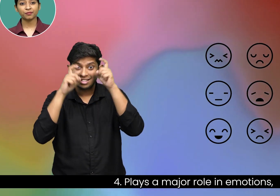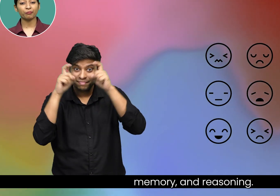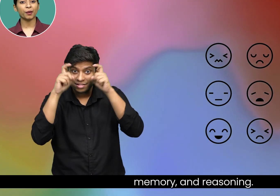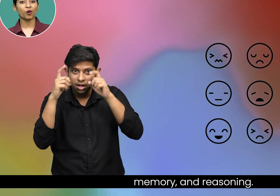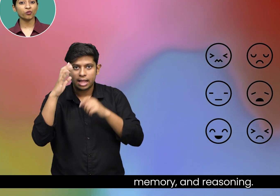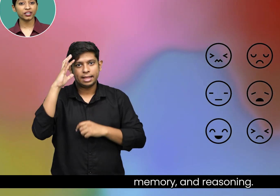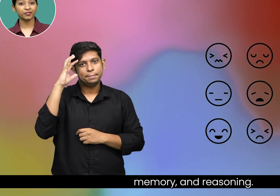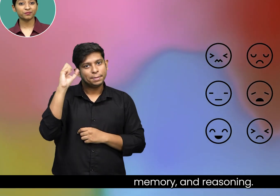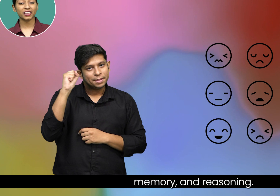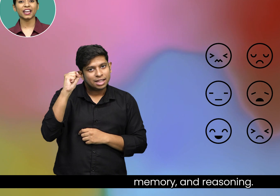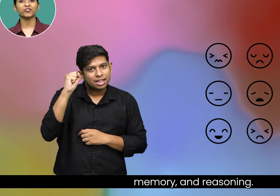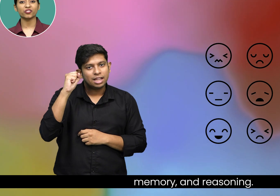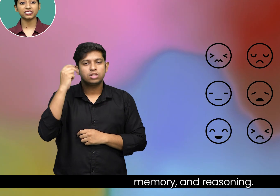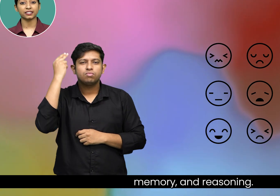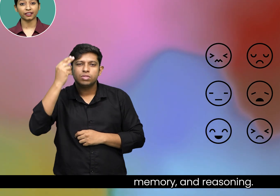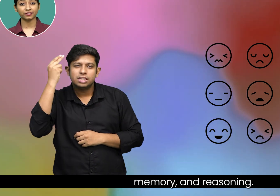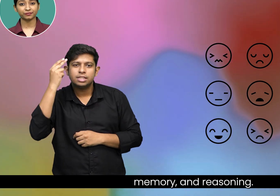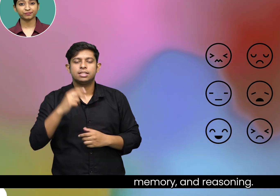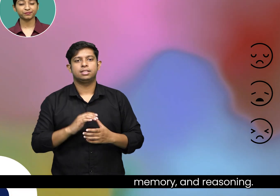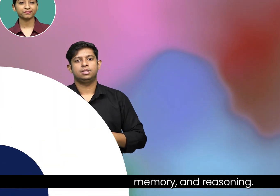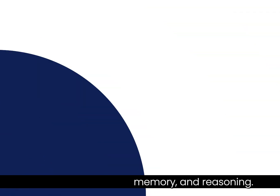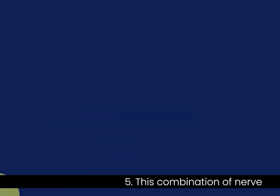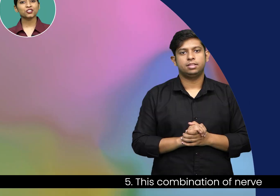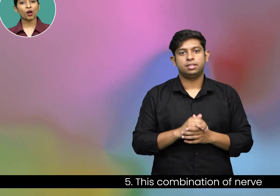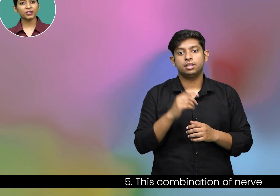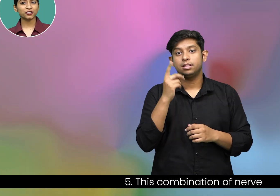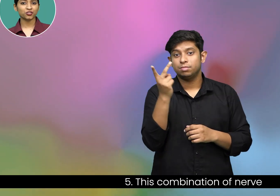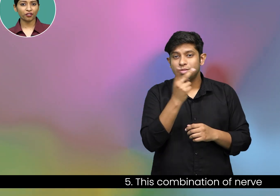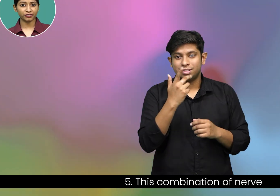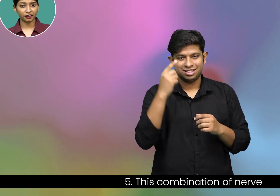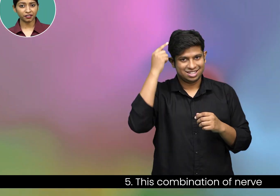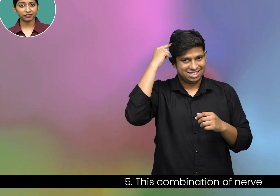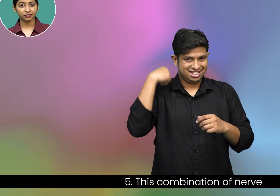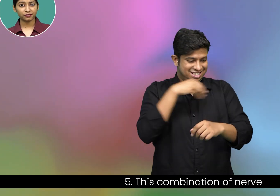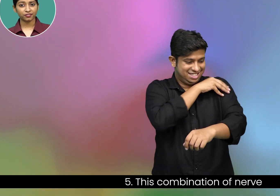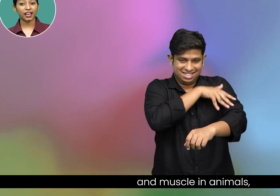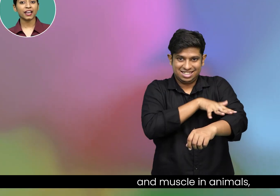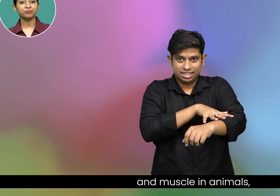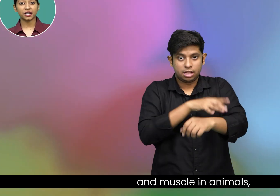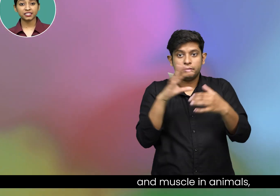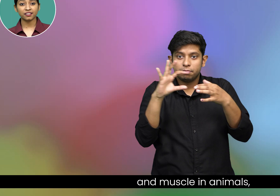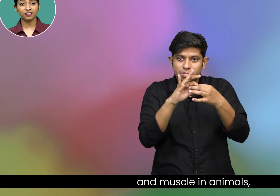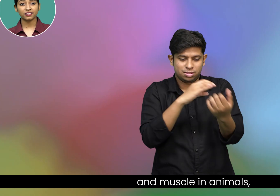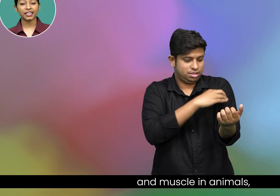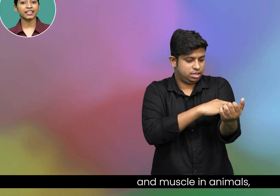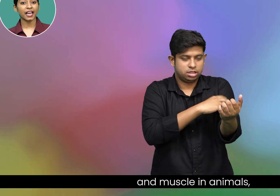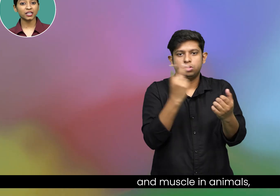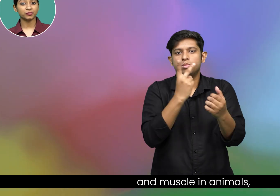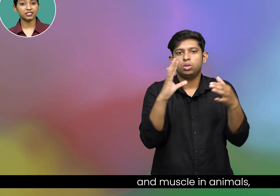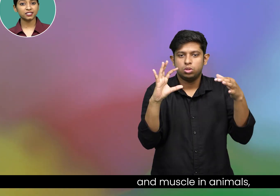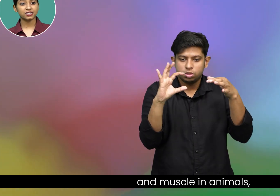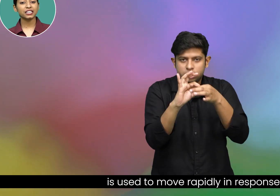emotions, memory and reasoning. This combination of nerve and muscle